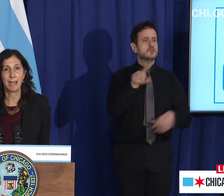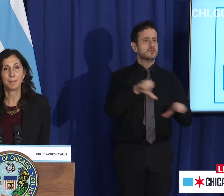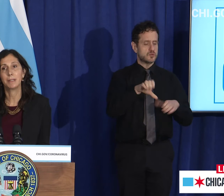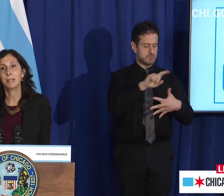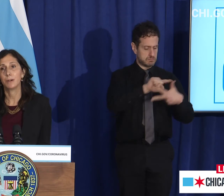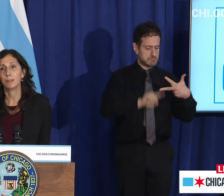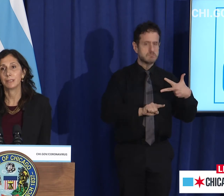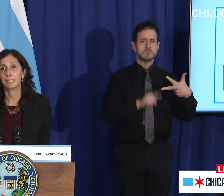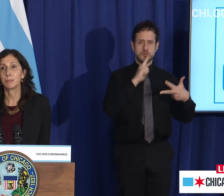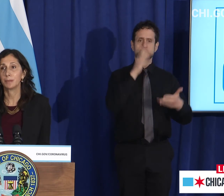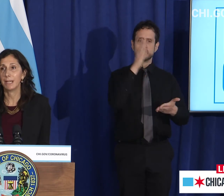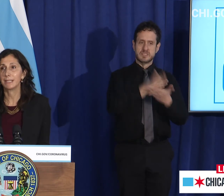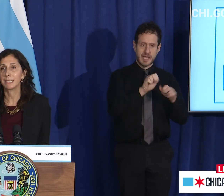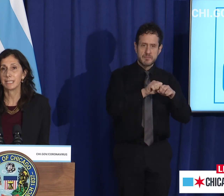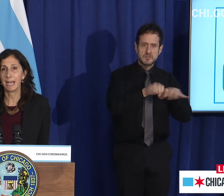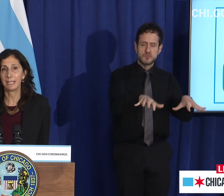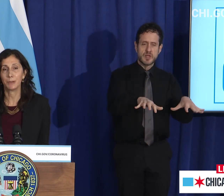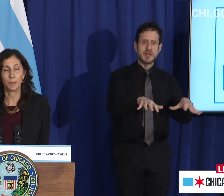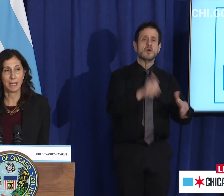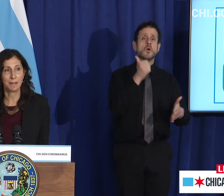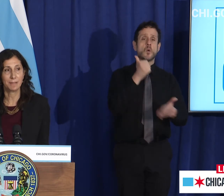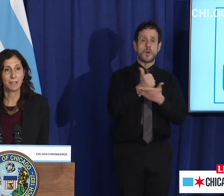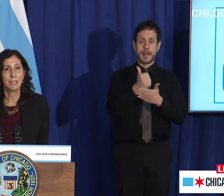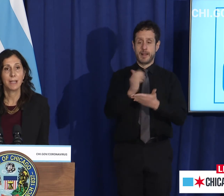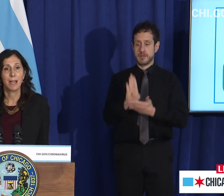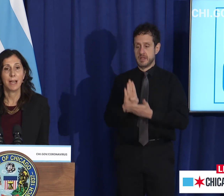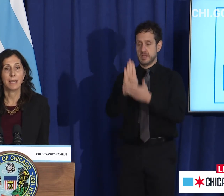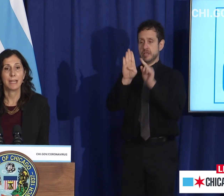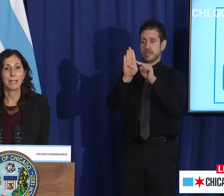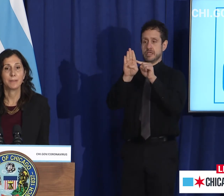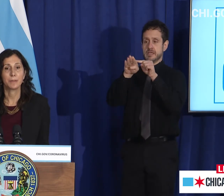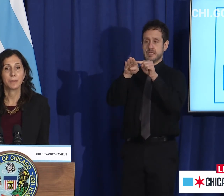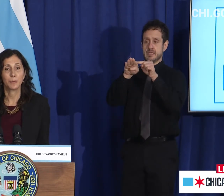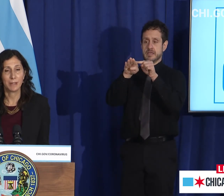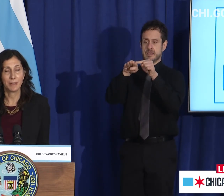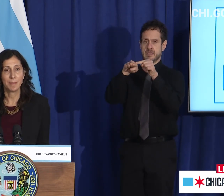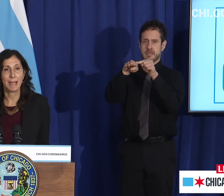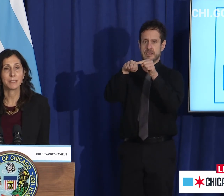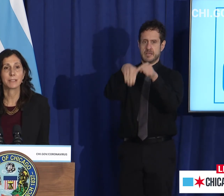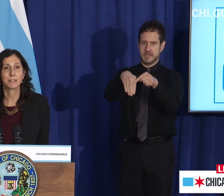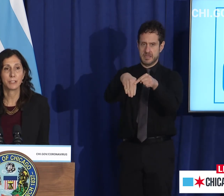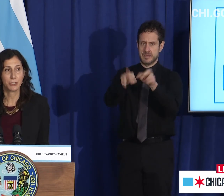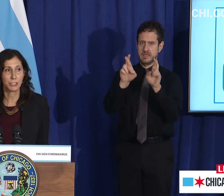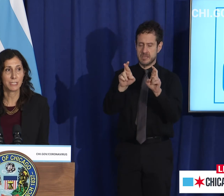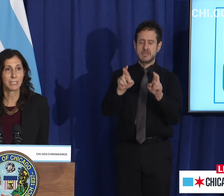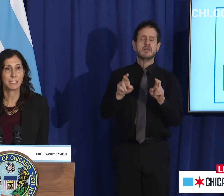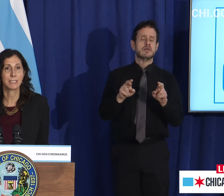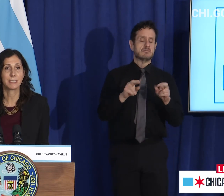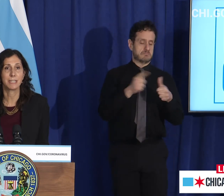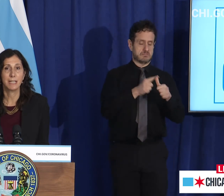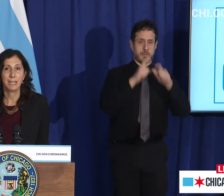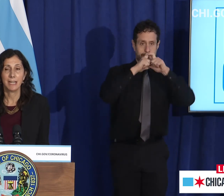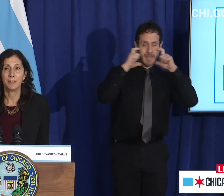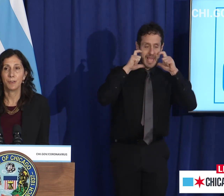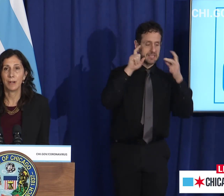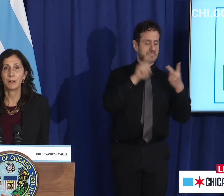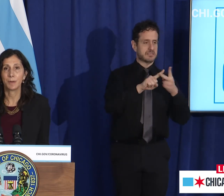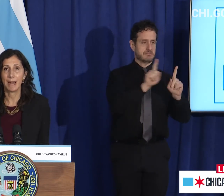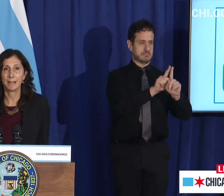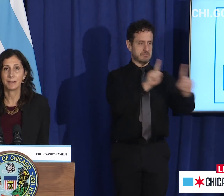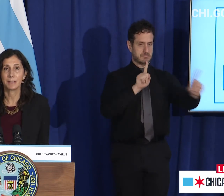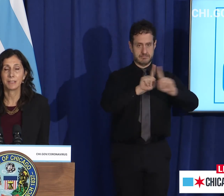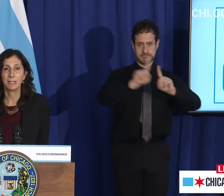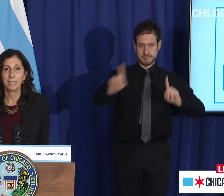to stop or at least blunt the second wave, and wear their masks, social distance, and